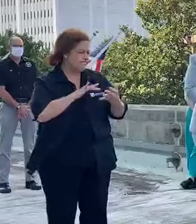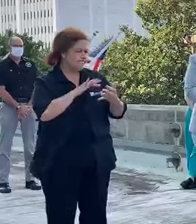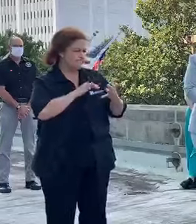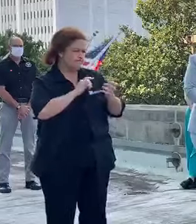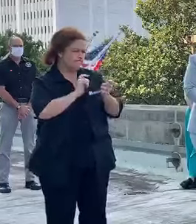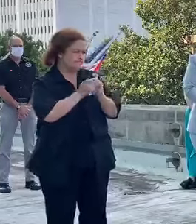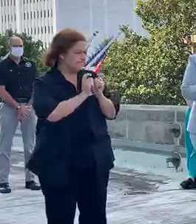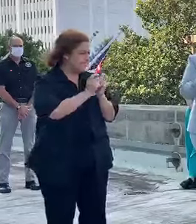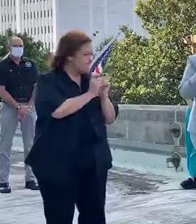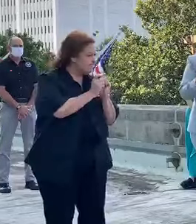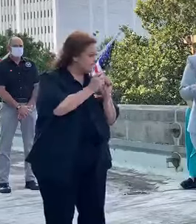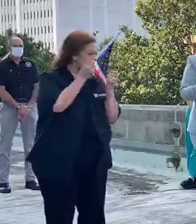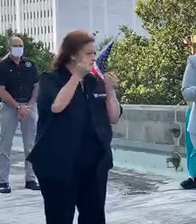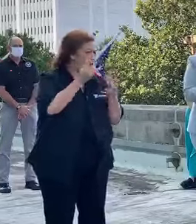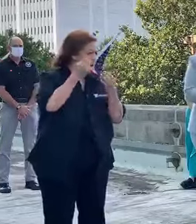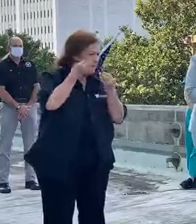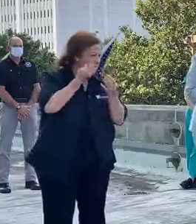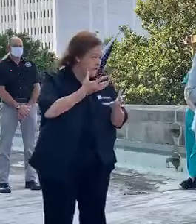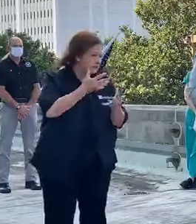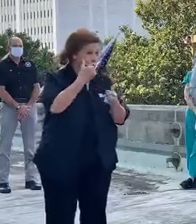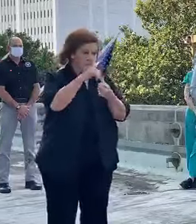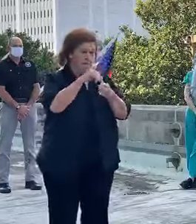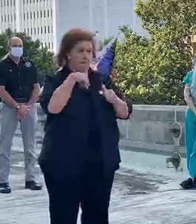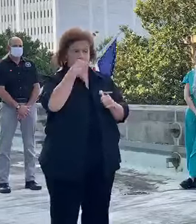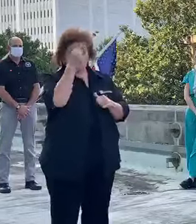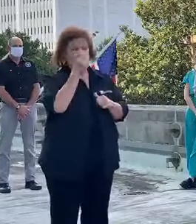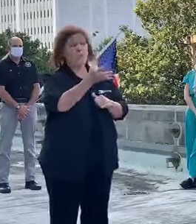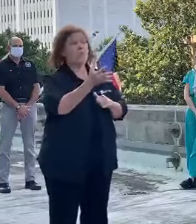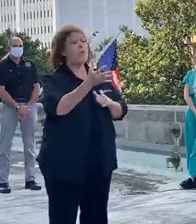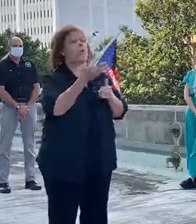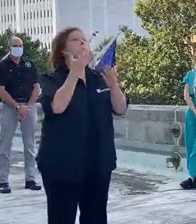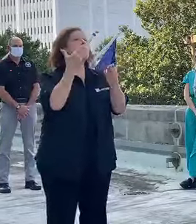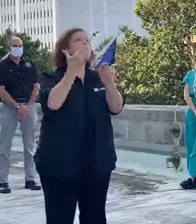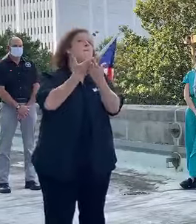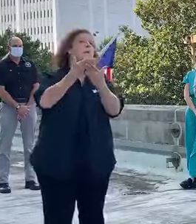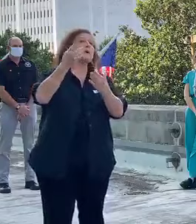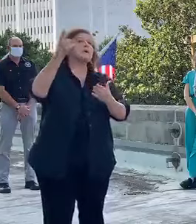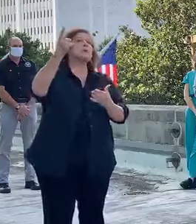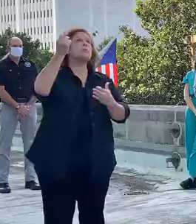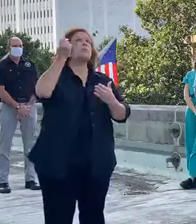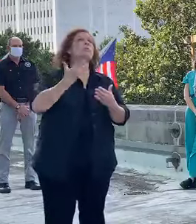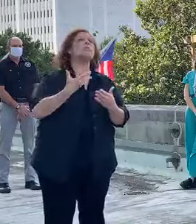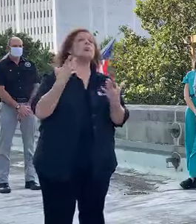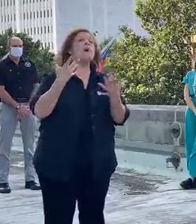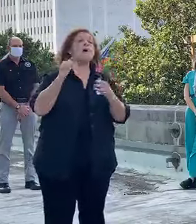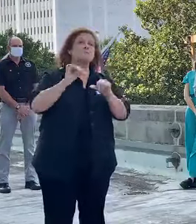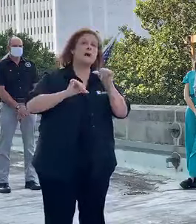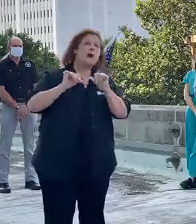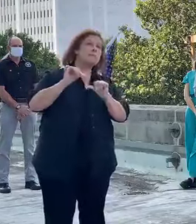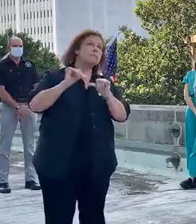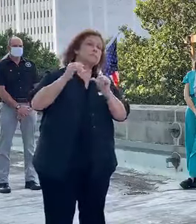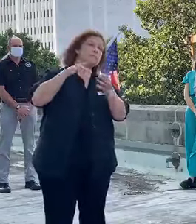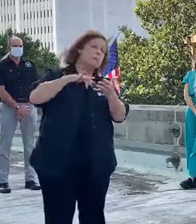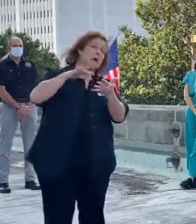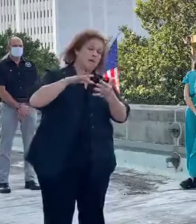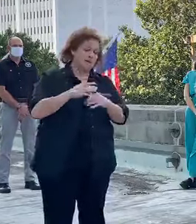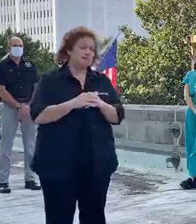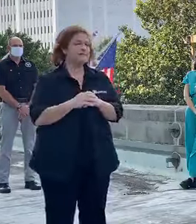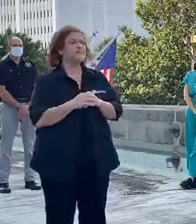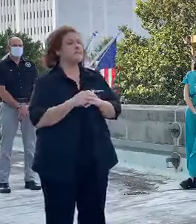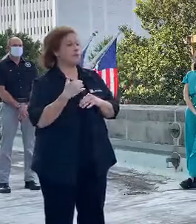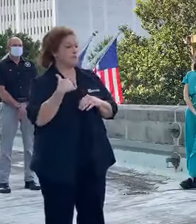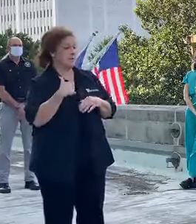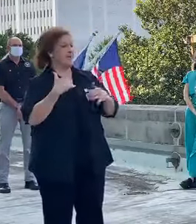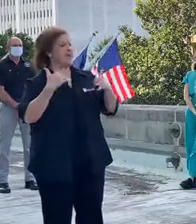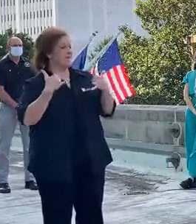on the data, as you've heard me say repeatedly, and based on science. We have gotten to this